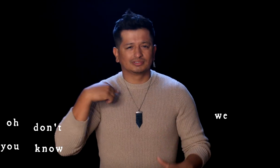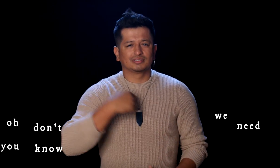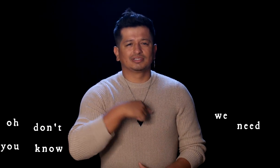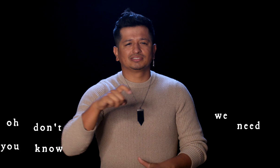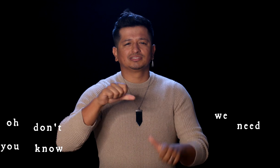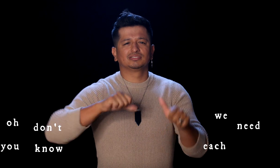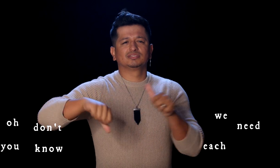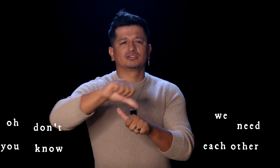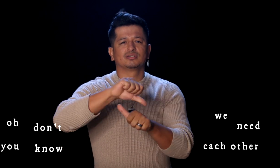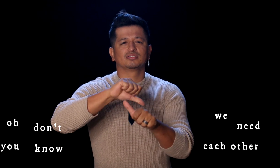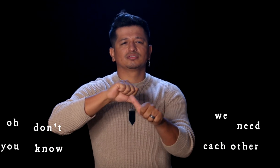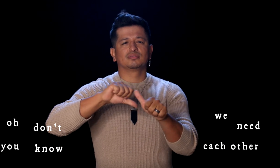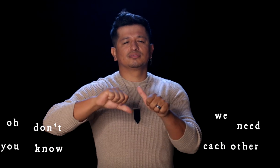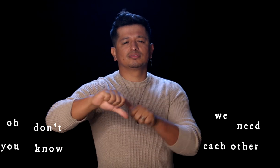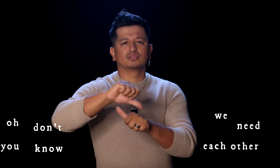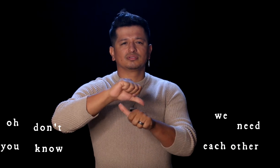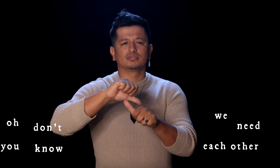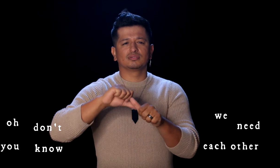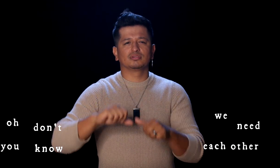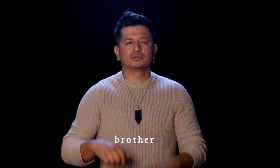know we need each other,